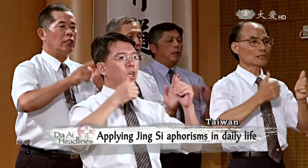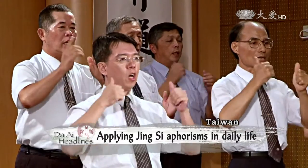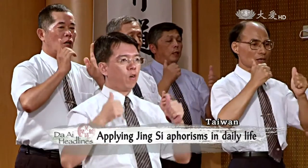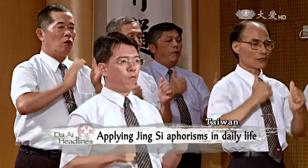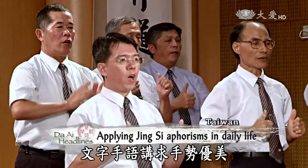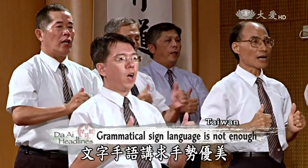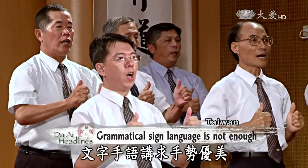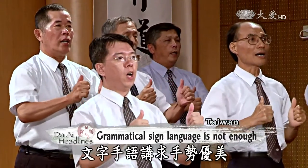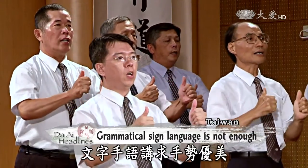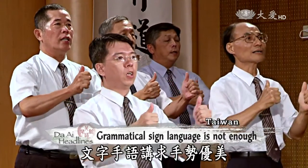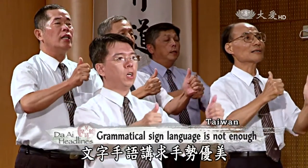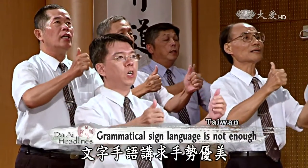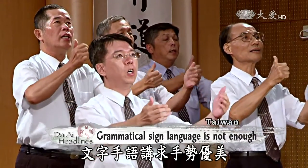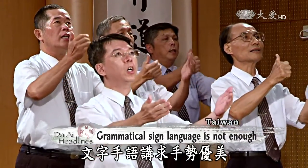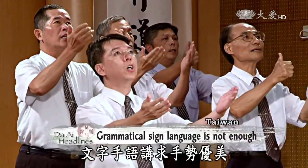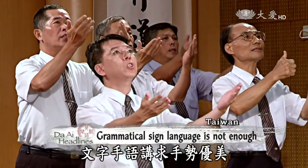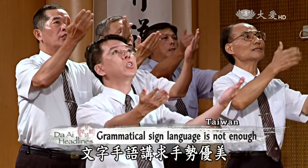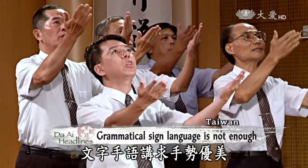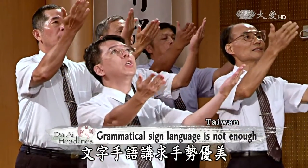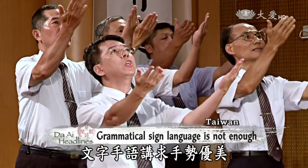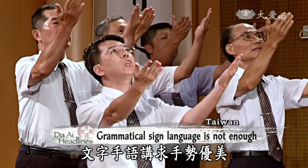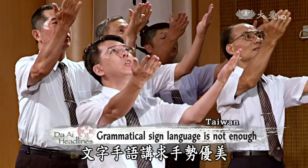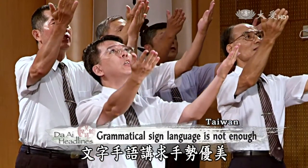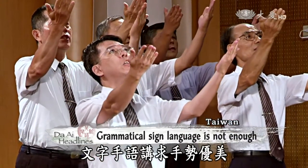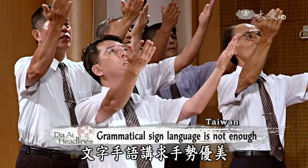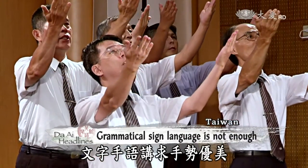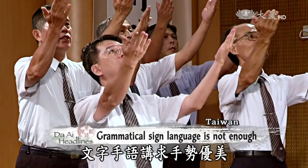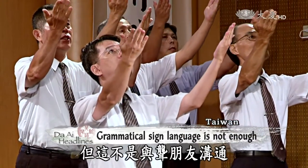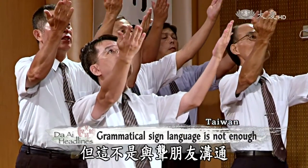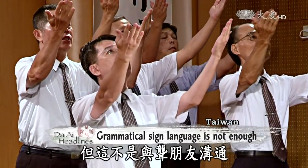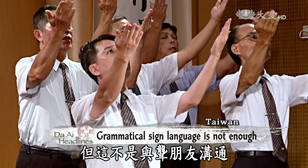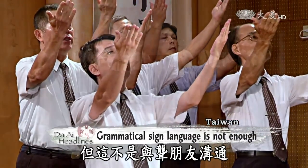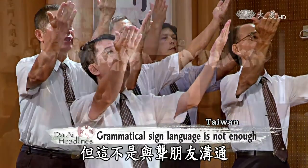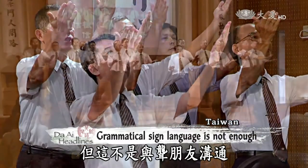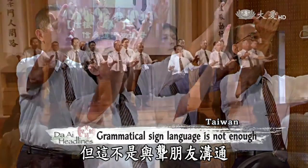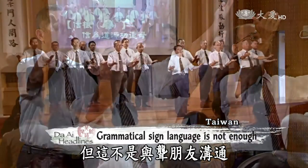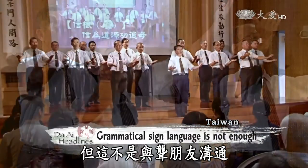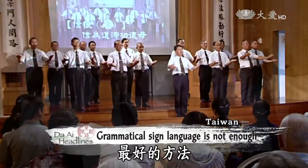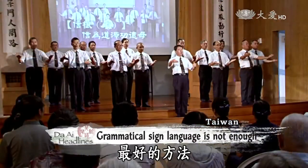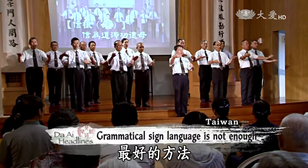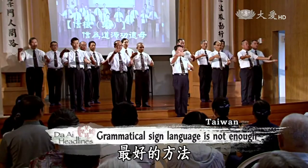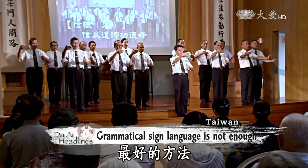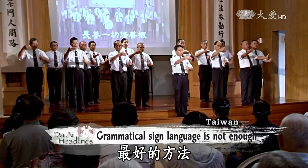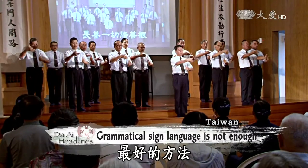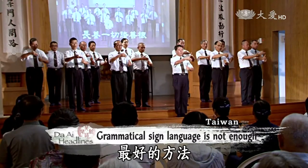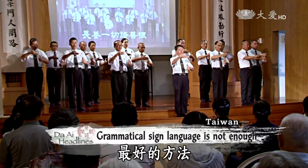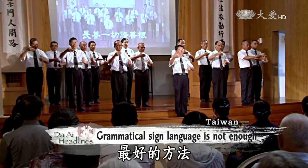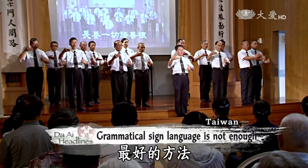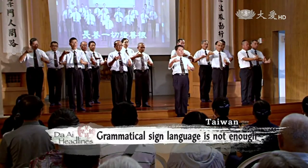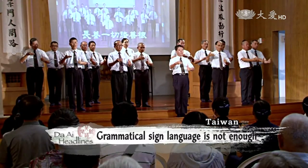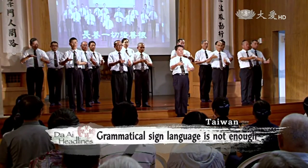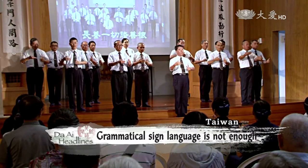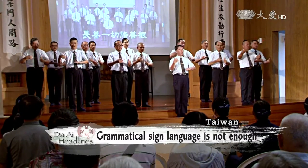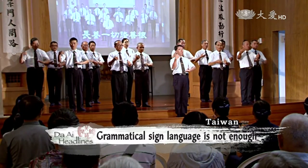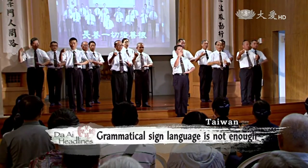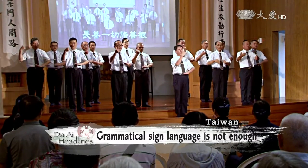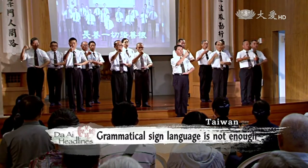Grammatical sign language emphasizes the beauty of hand gestures, but it is not the best way to communicate with the deaf.